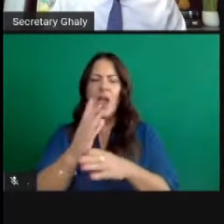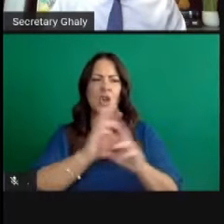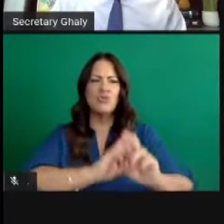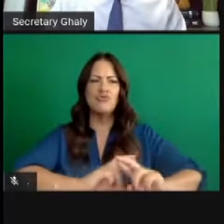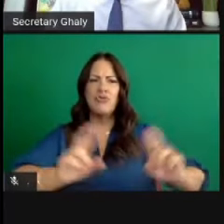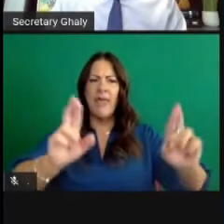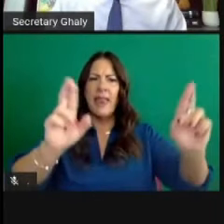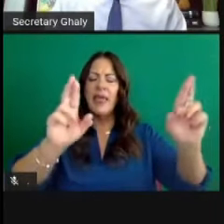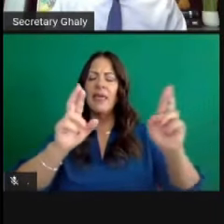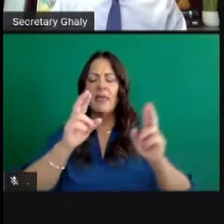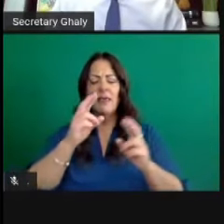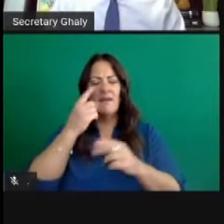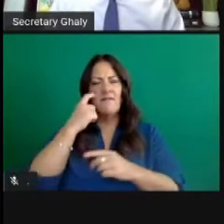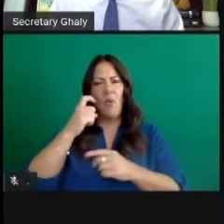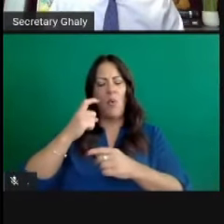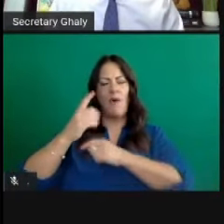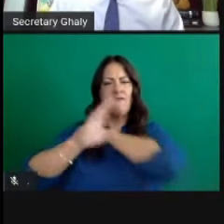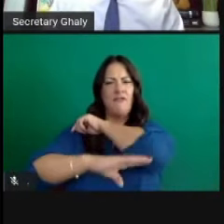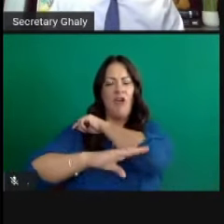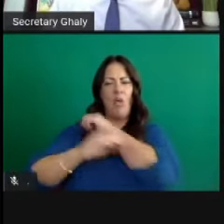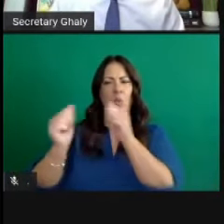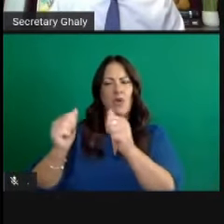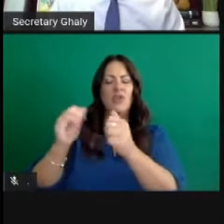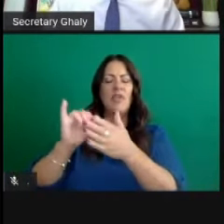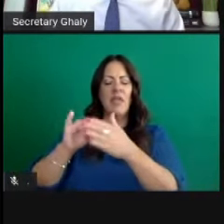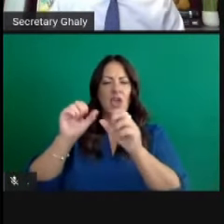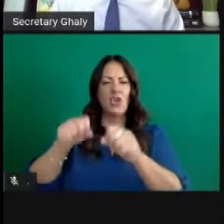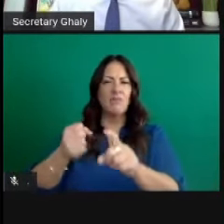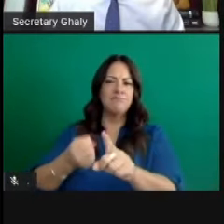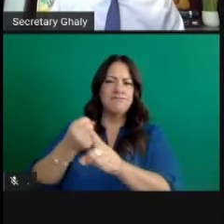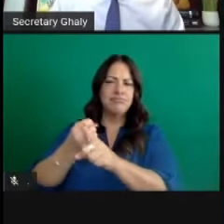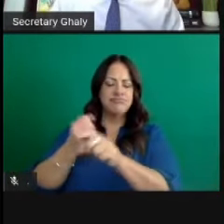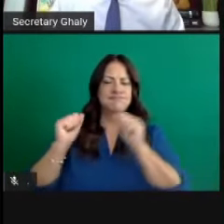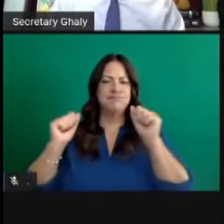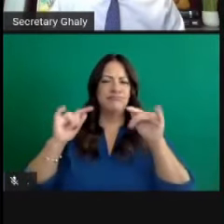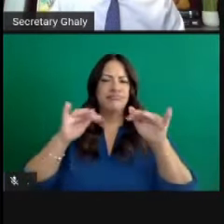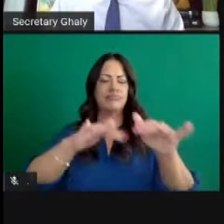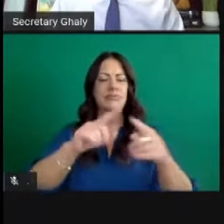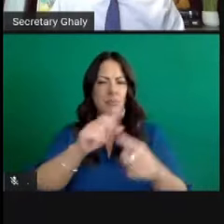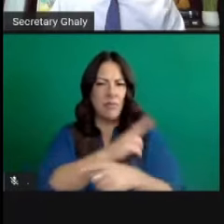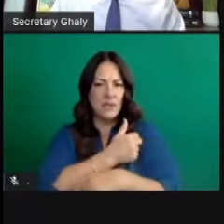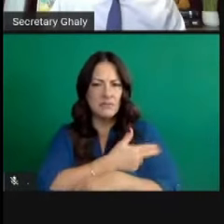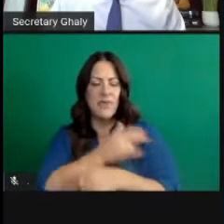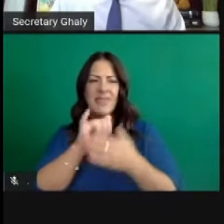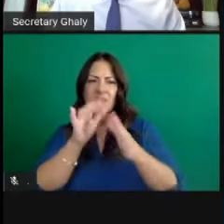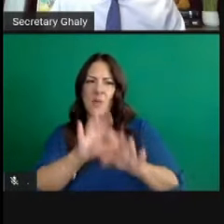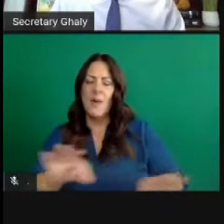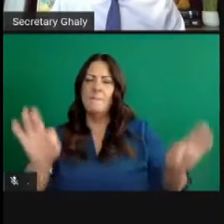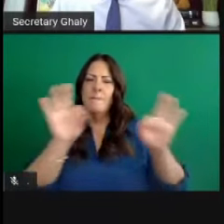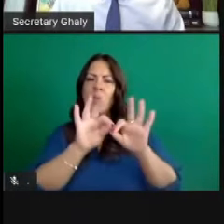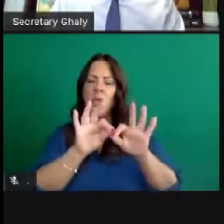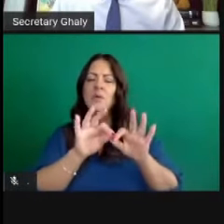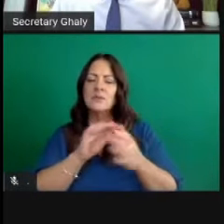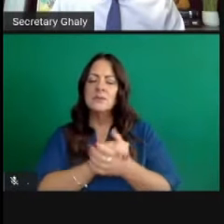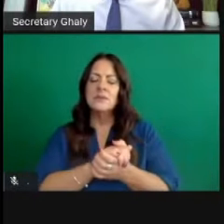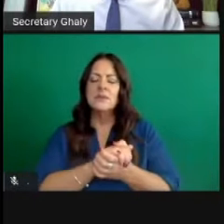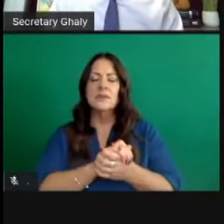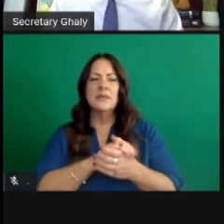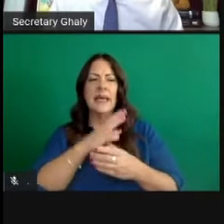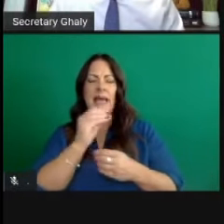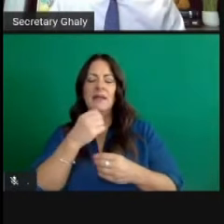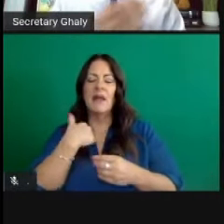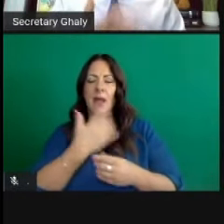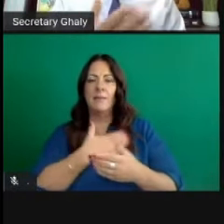surge capacity and surge beds, that's all still with us. Our hospitals are able to utilize that if need